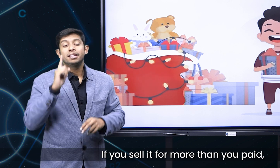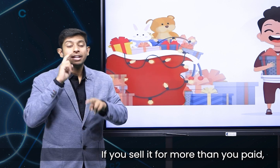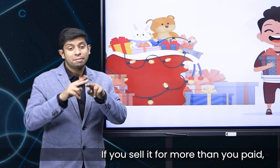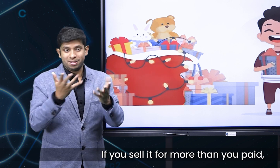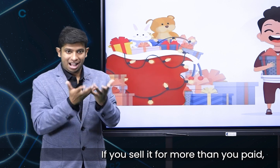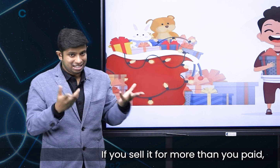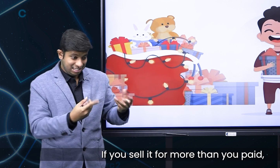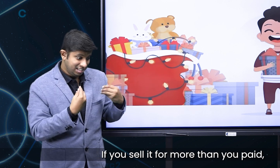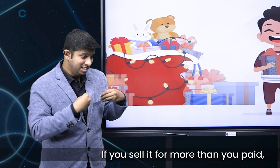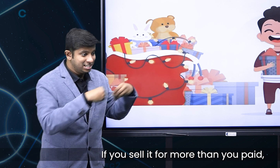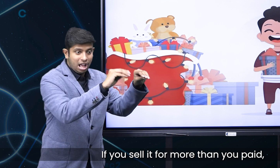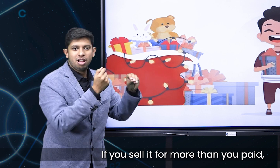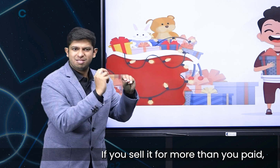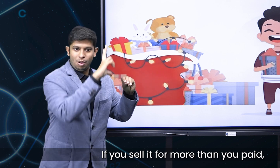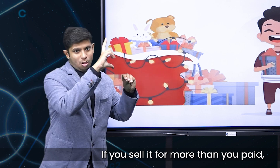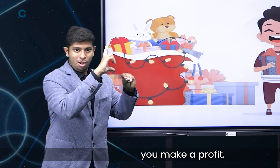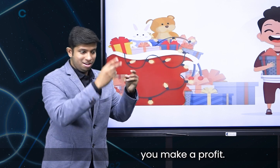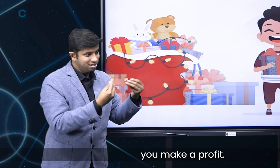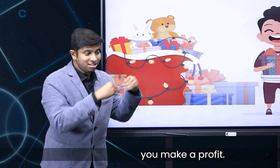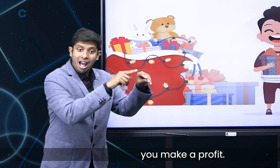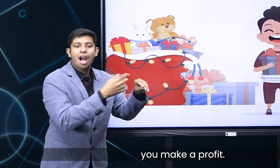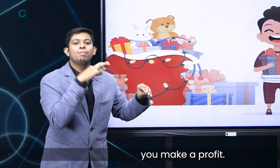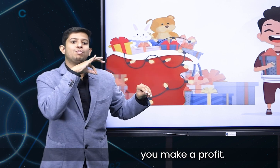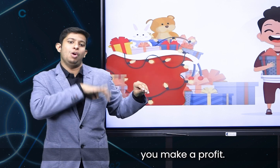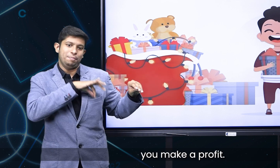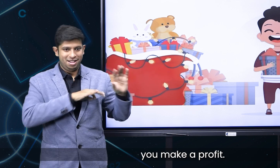If you sell it for more than you paid, you make a profit.